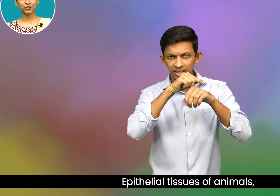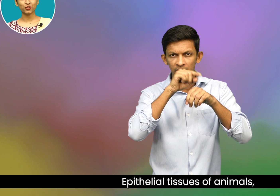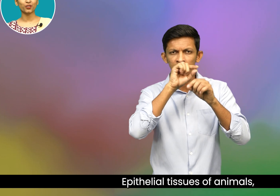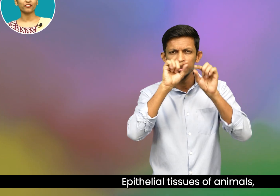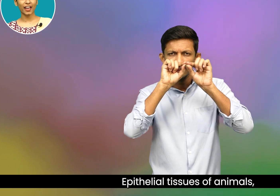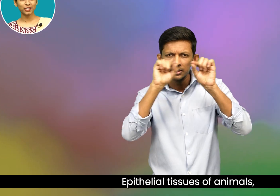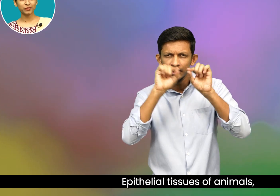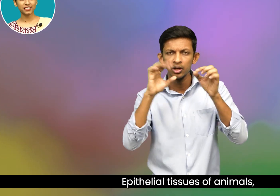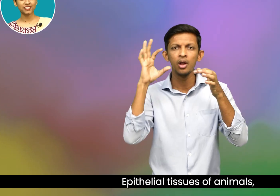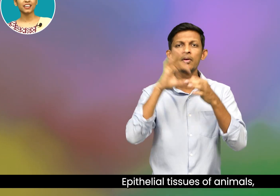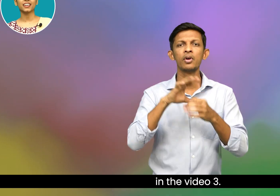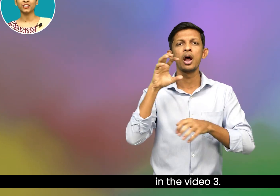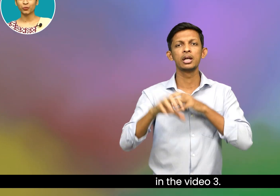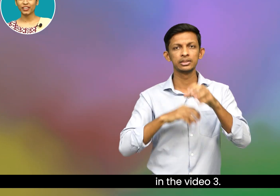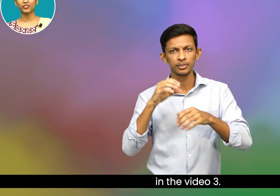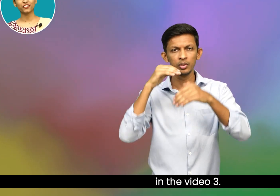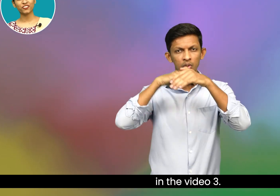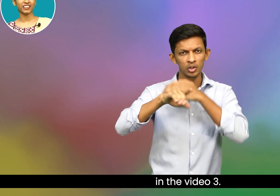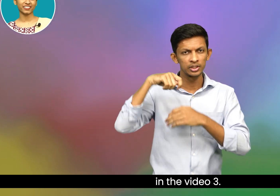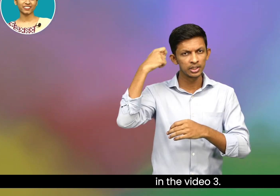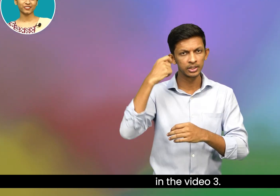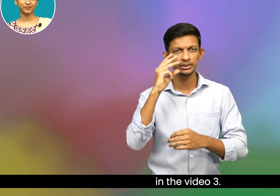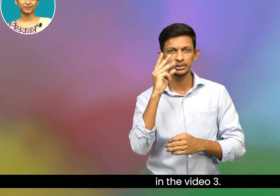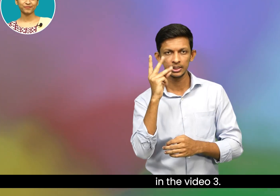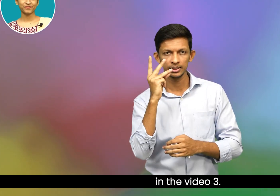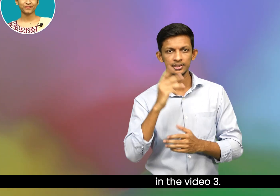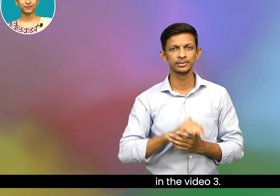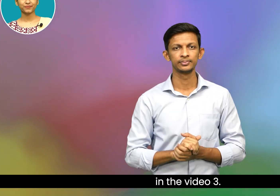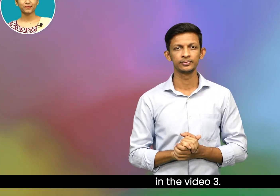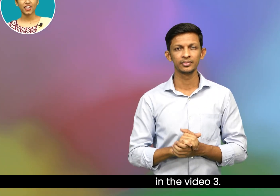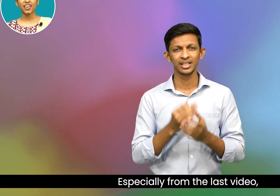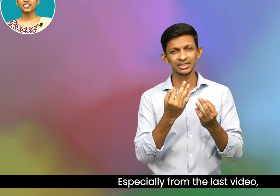Epithelial tissues of animals in the video 3.